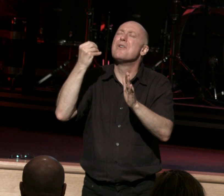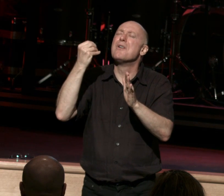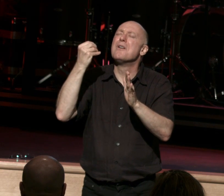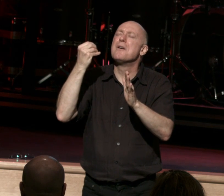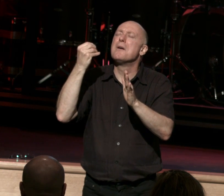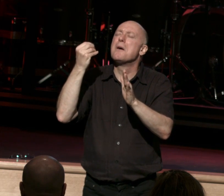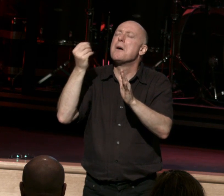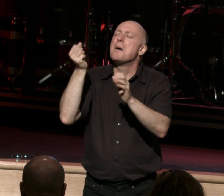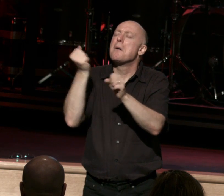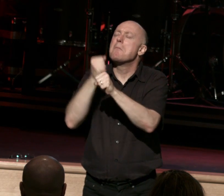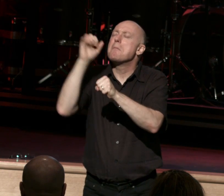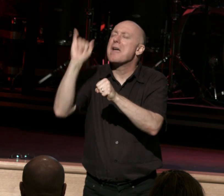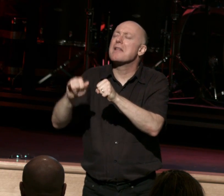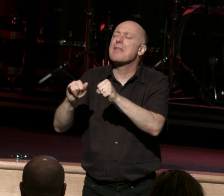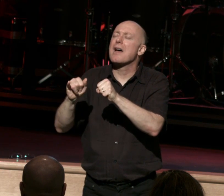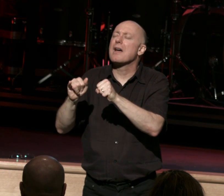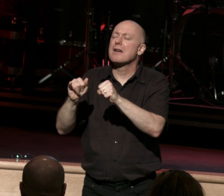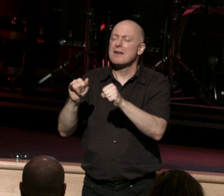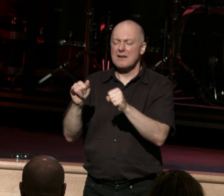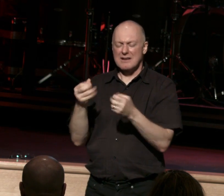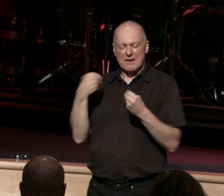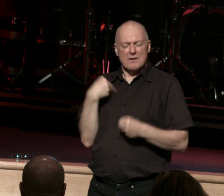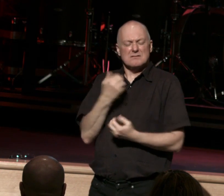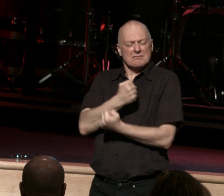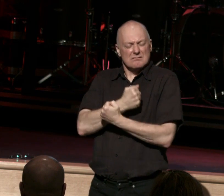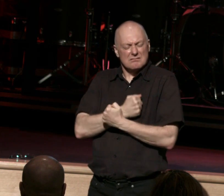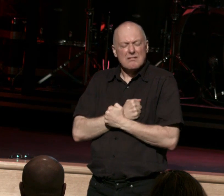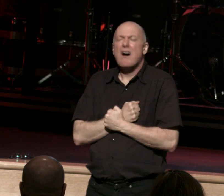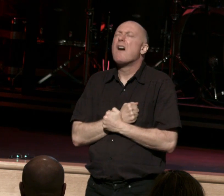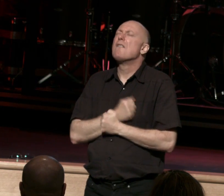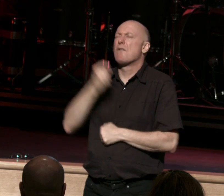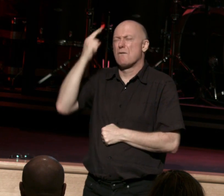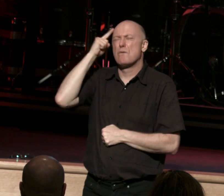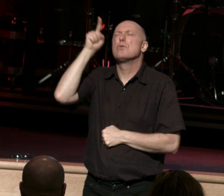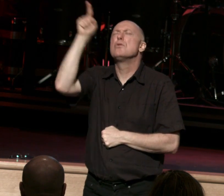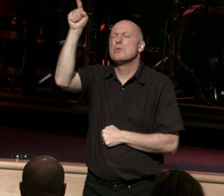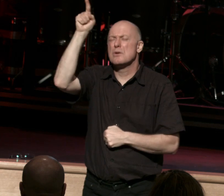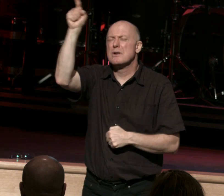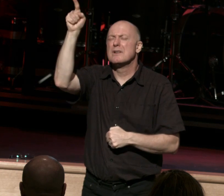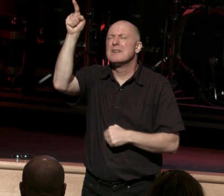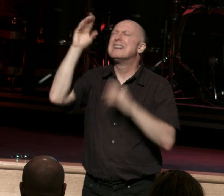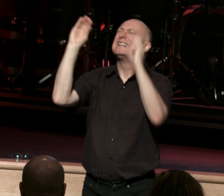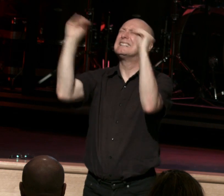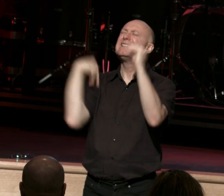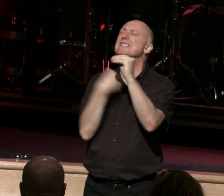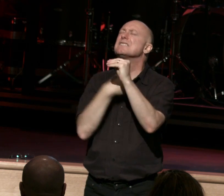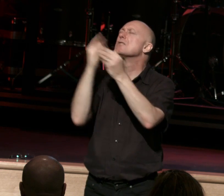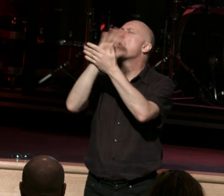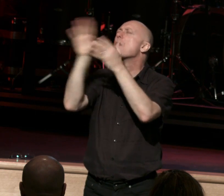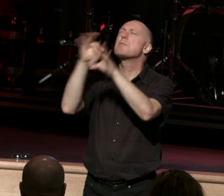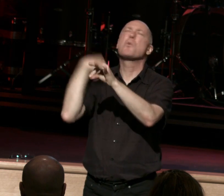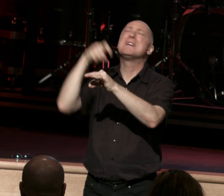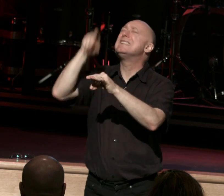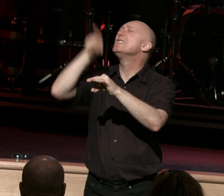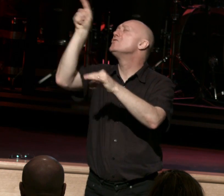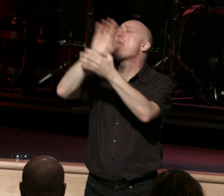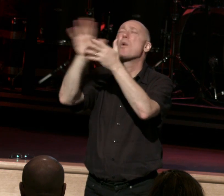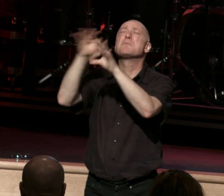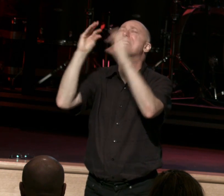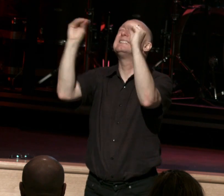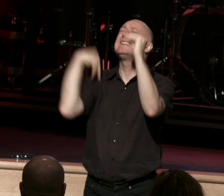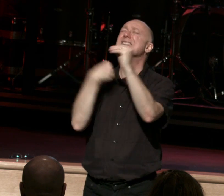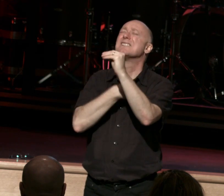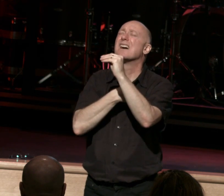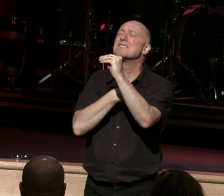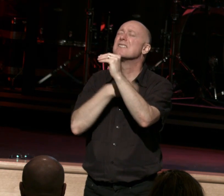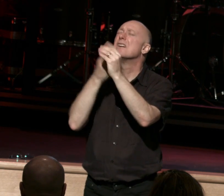is, be transferred into such a love and affection for you. Teach us today, Holy Spirit. We need you to